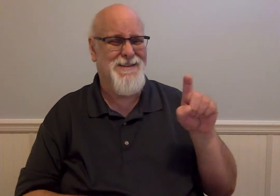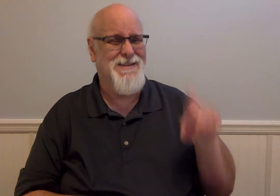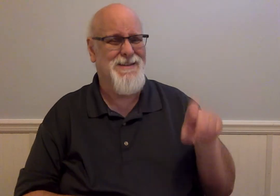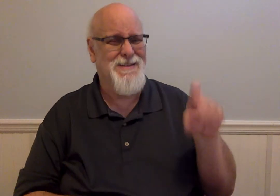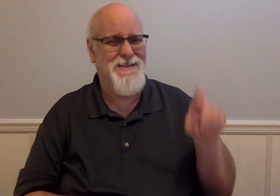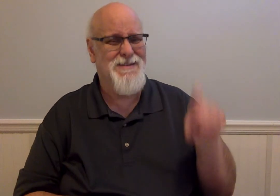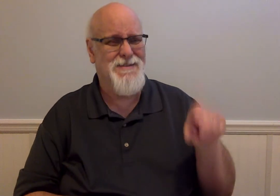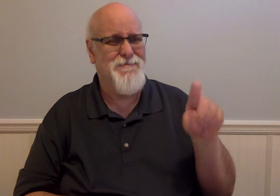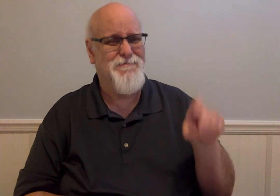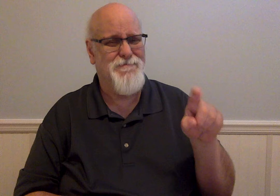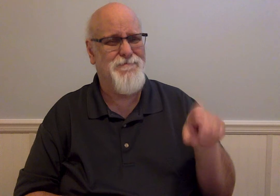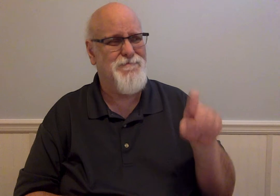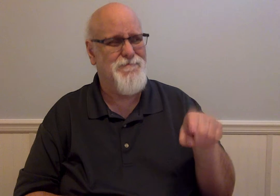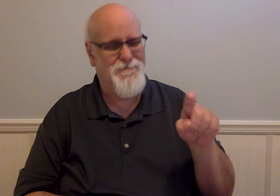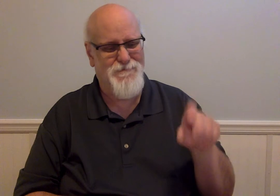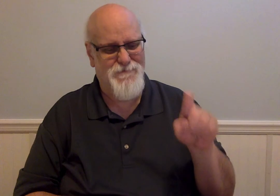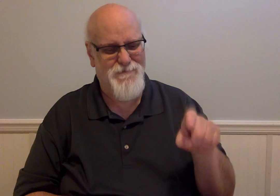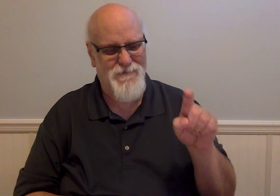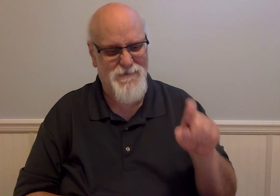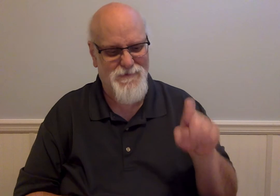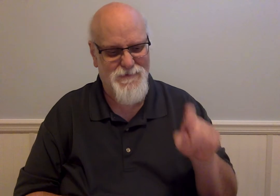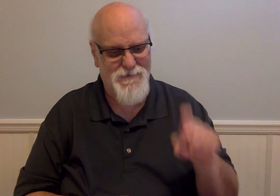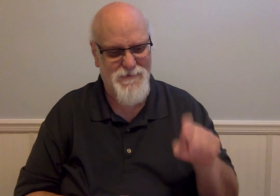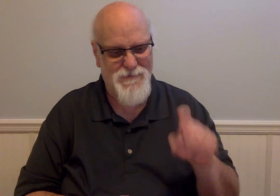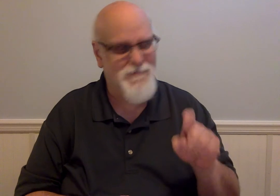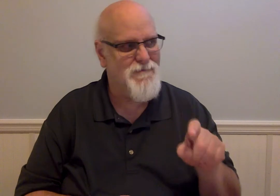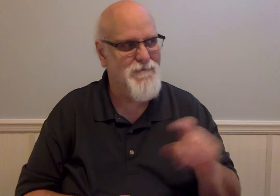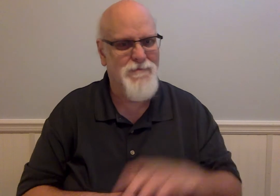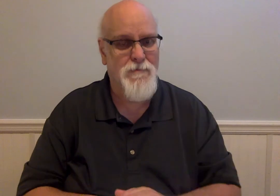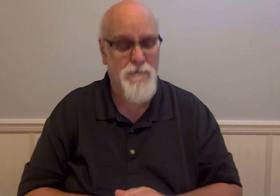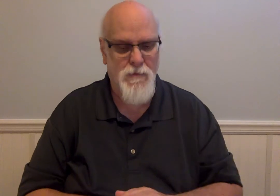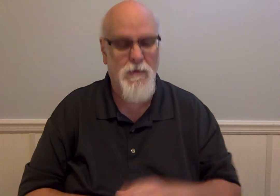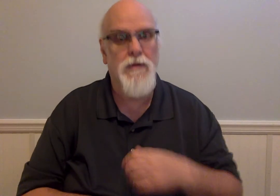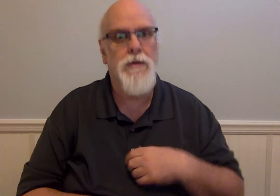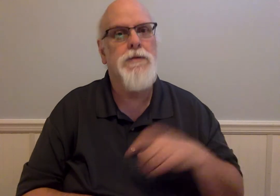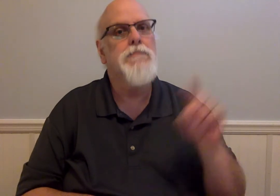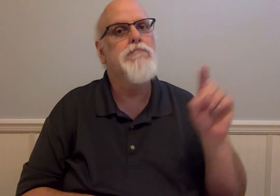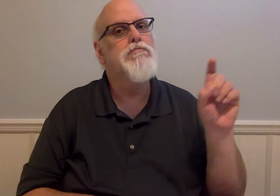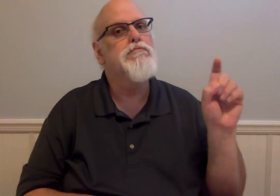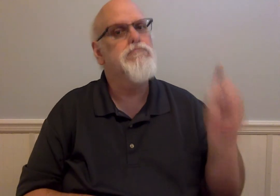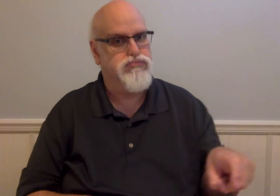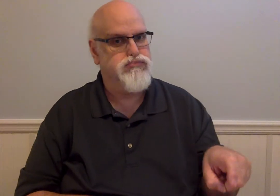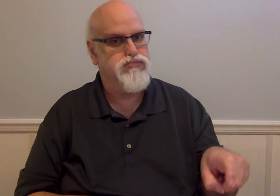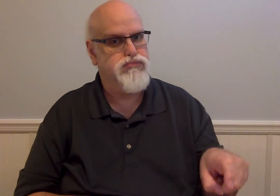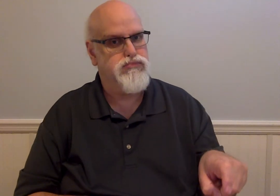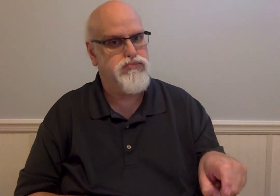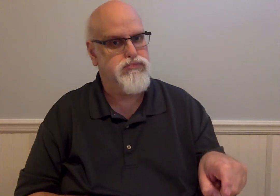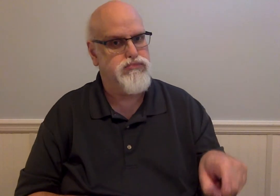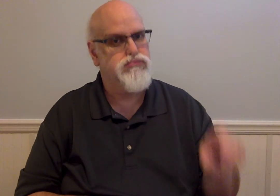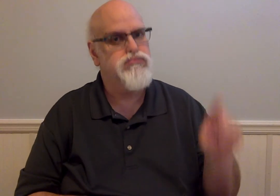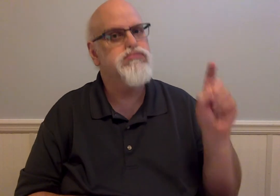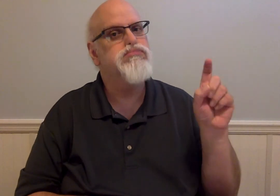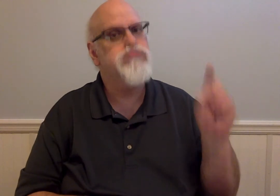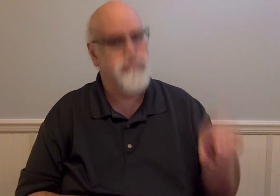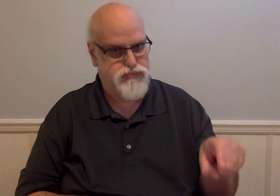I need. So need kind of bounces there. It's an X and it sort of bounces. I must. That's a 1 and